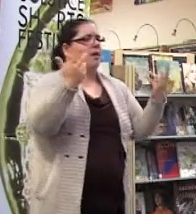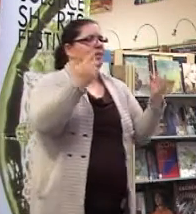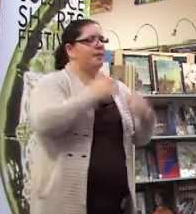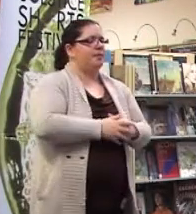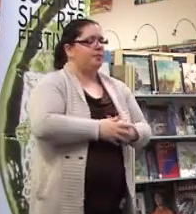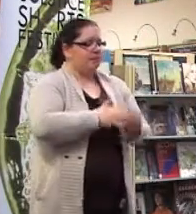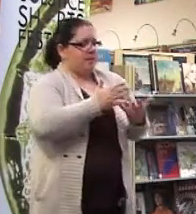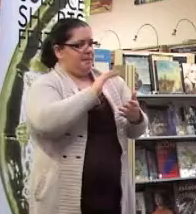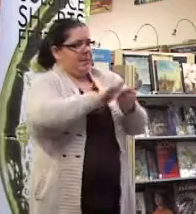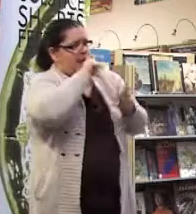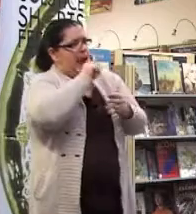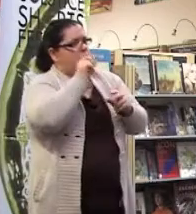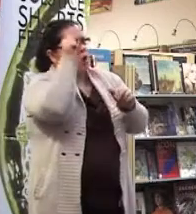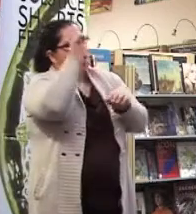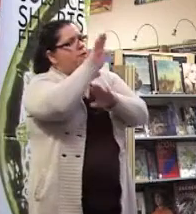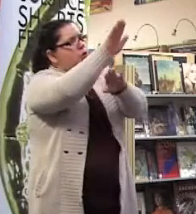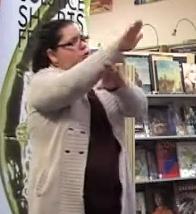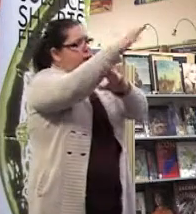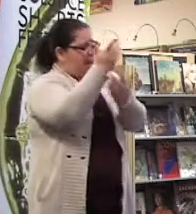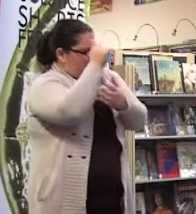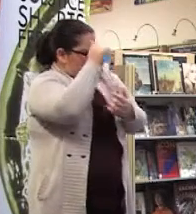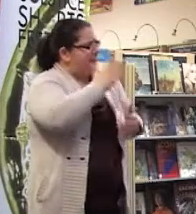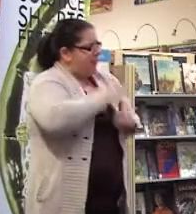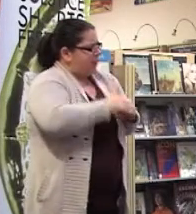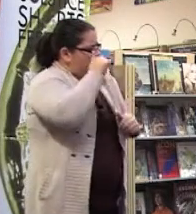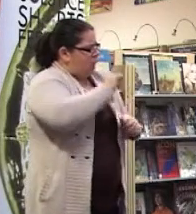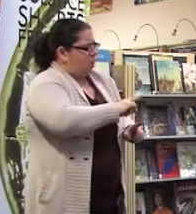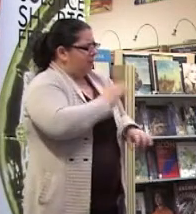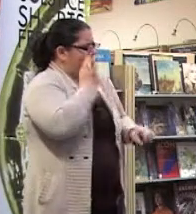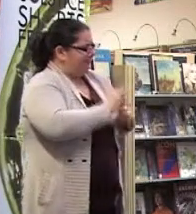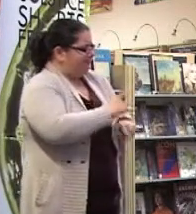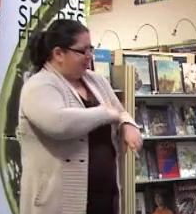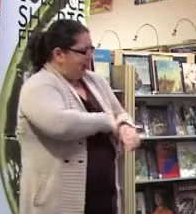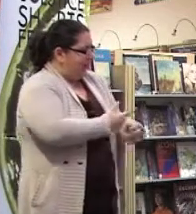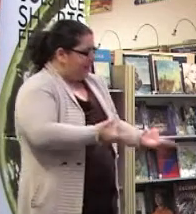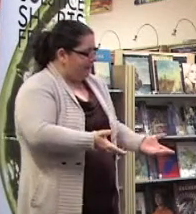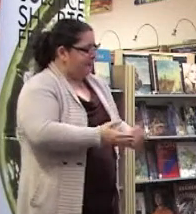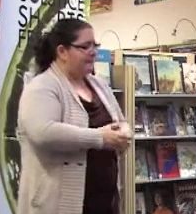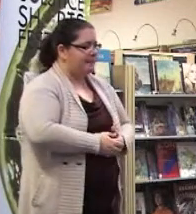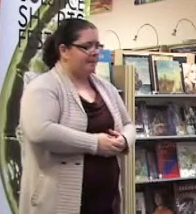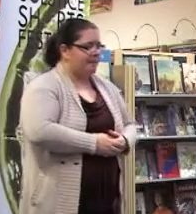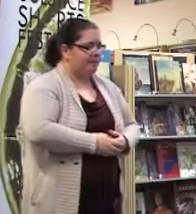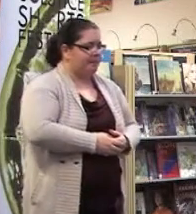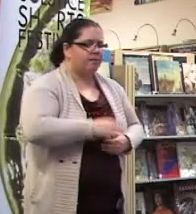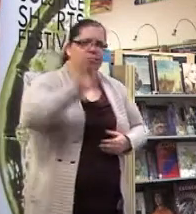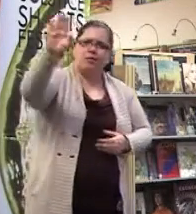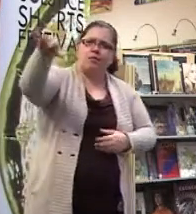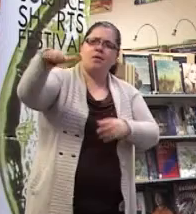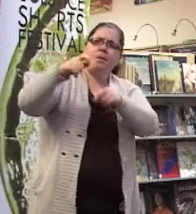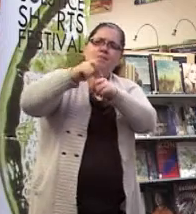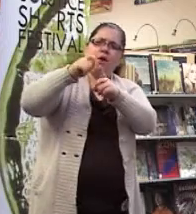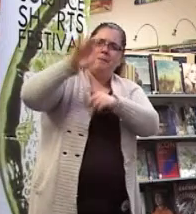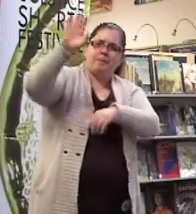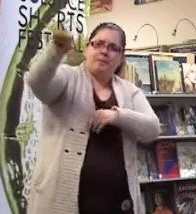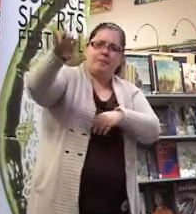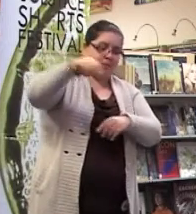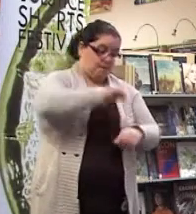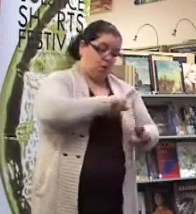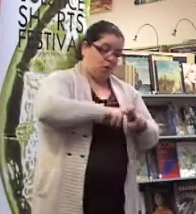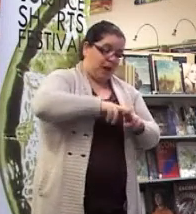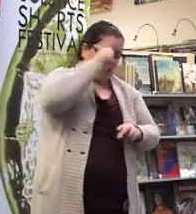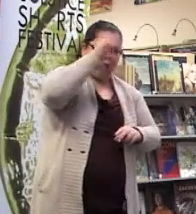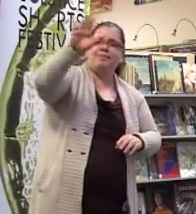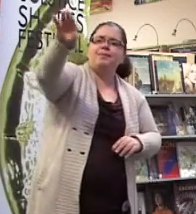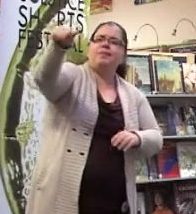darkness will be. How will we know that unless we don't have that time at our fingertips? Prem? Don't worry, Sonny, your dad will